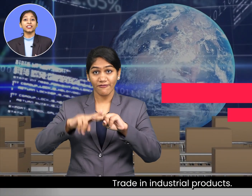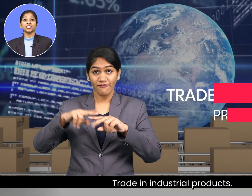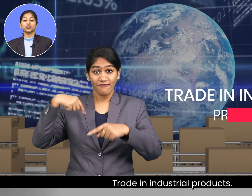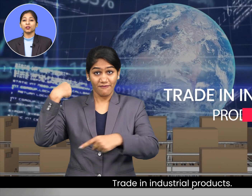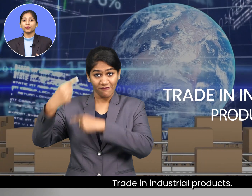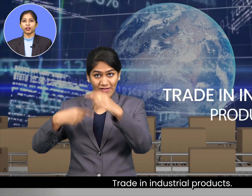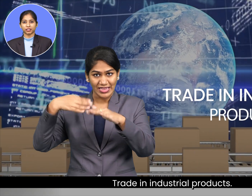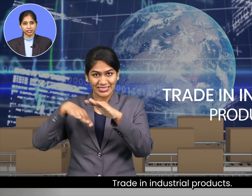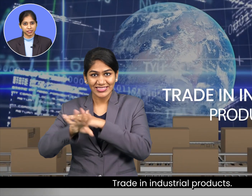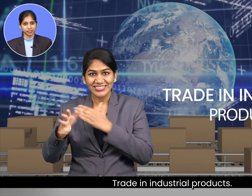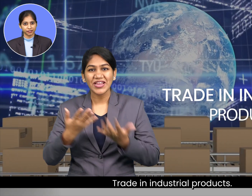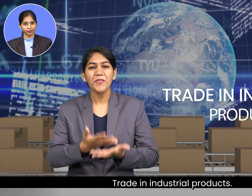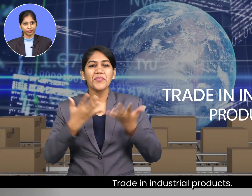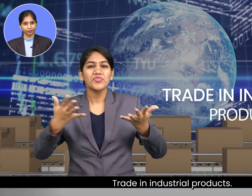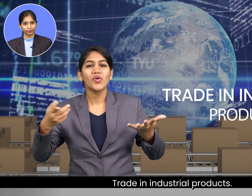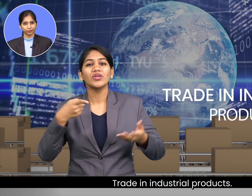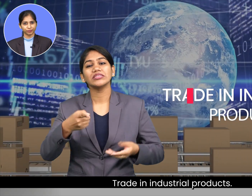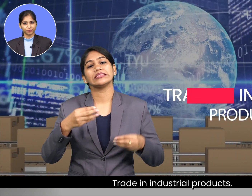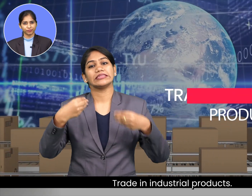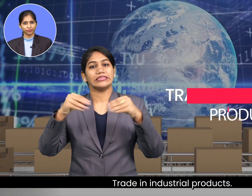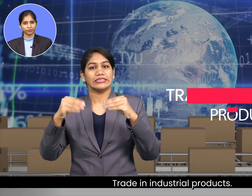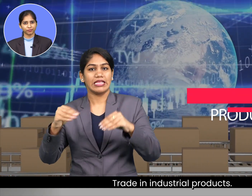Trade in industrial products.